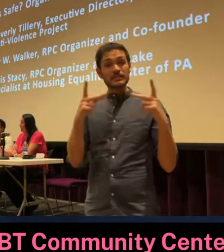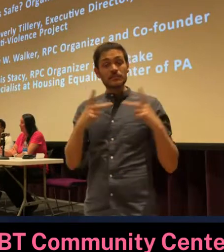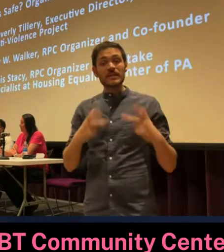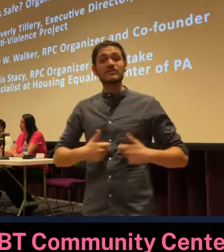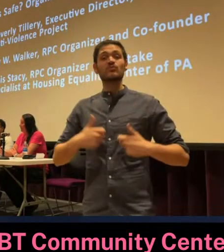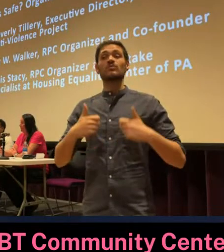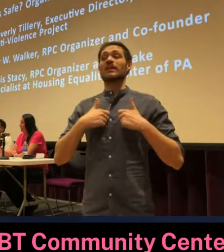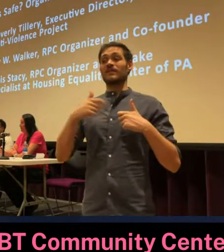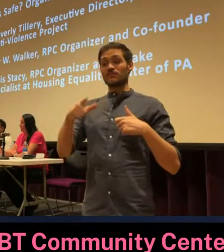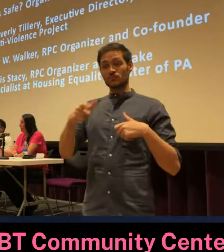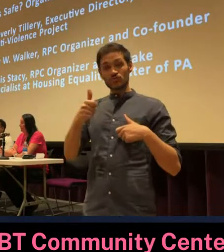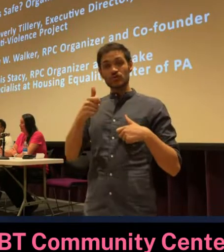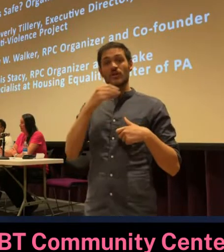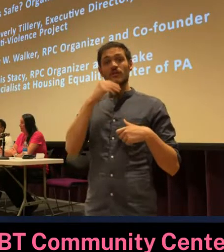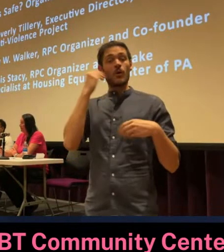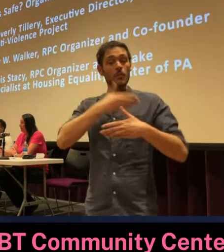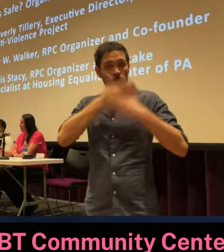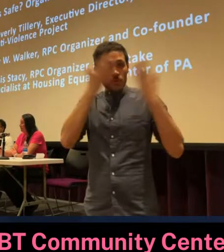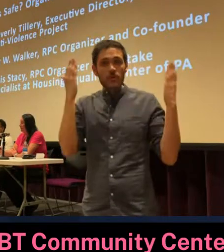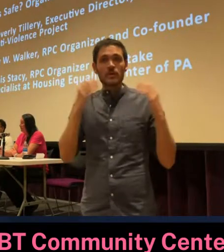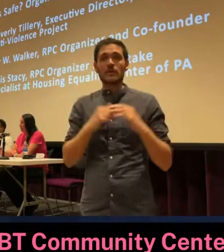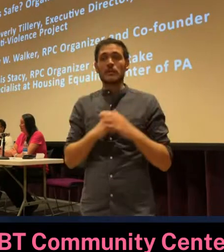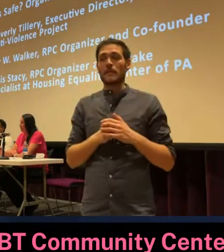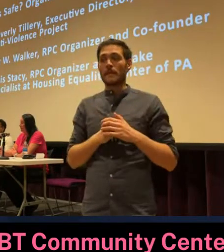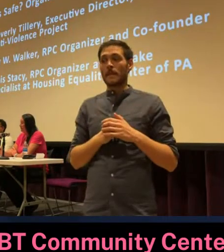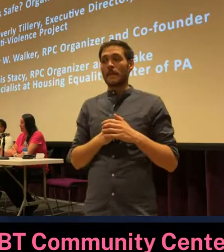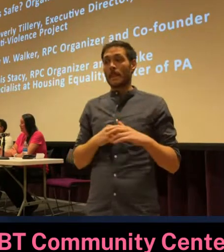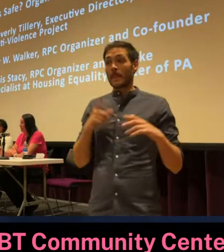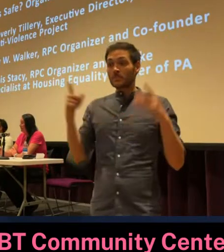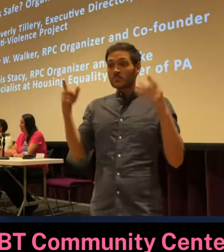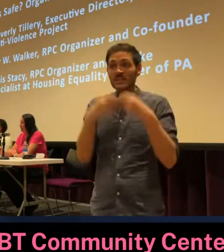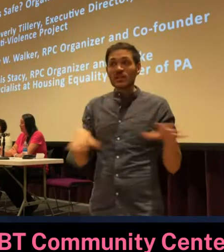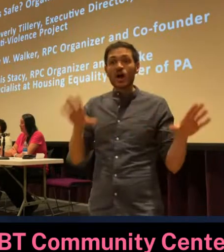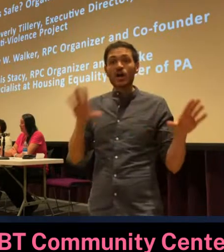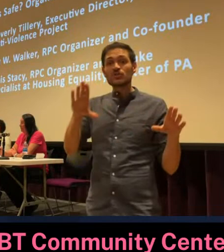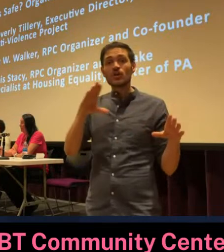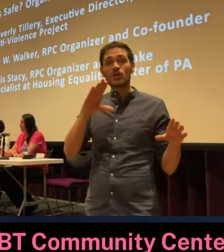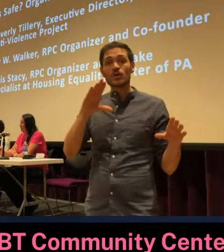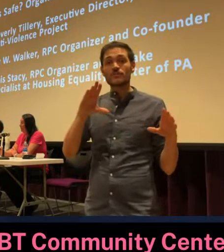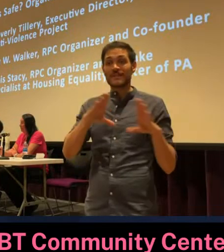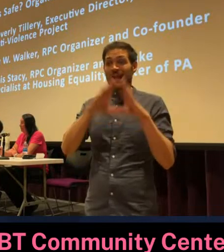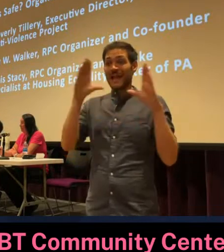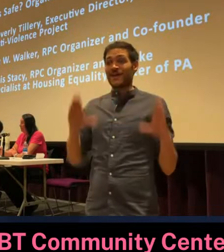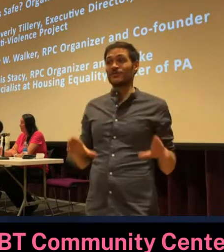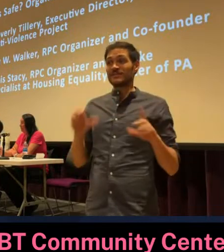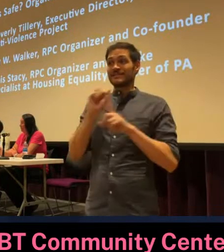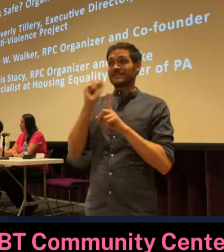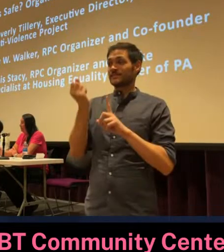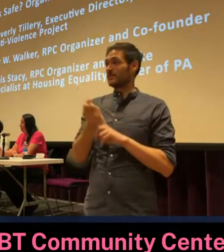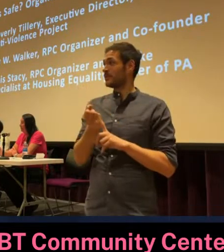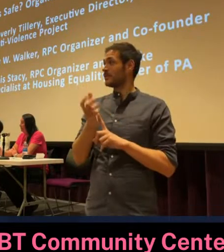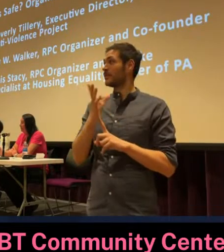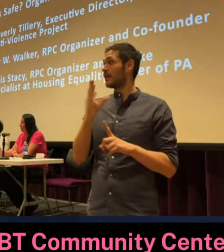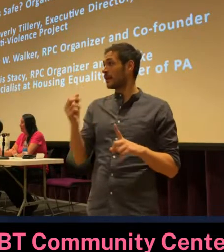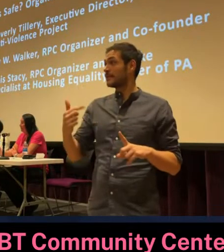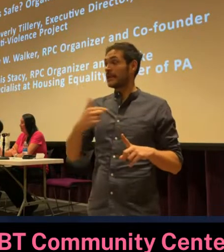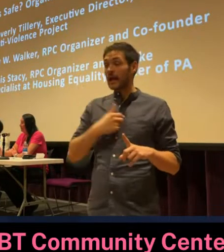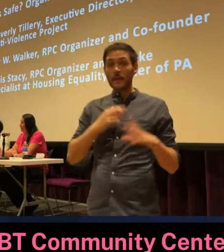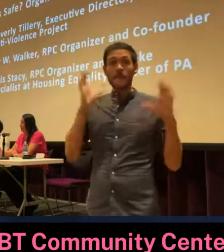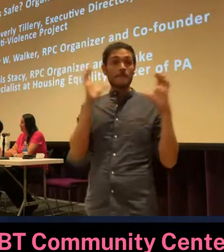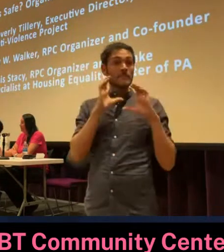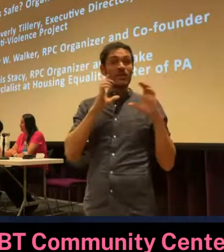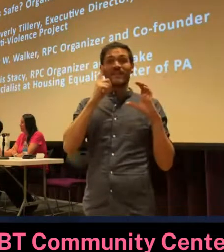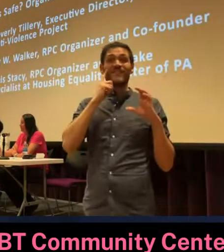lost the sort of marginal housing she had, and I am looking for